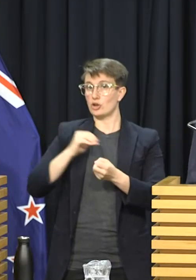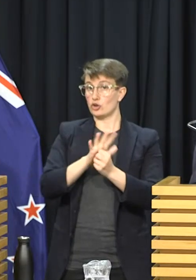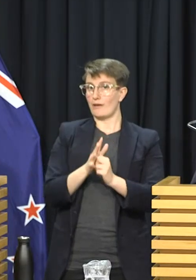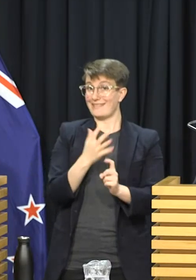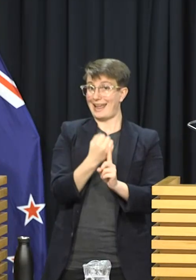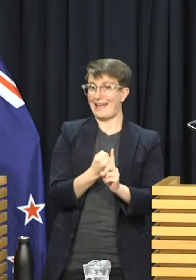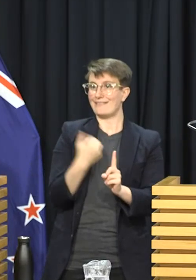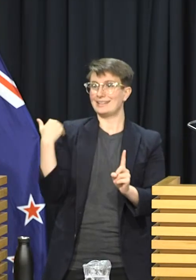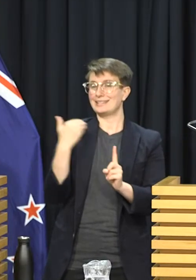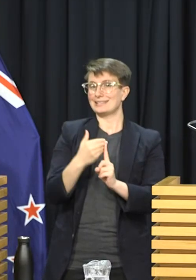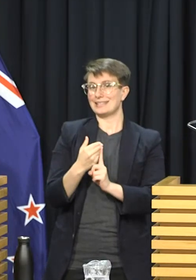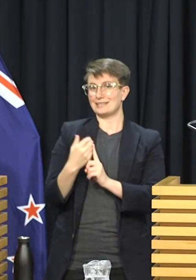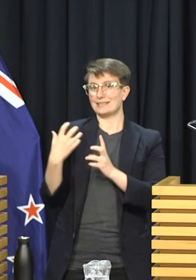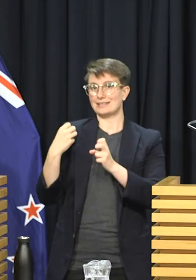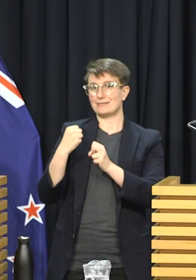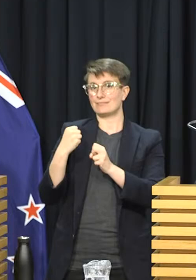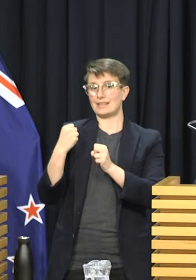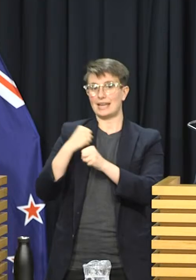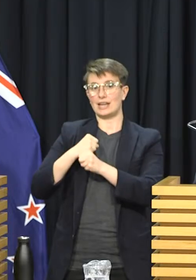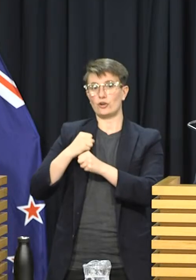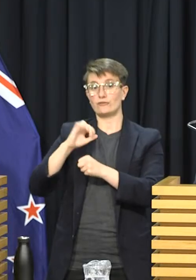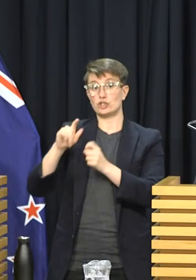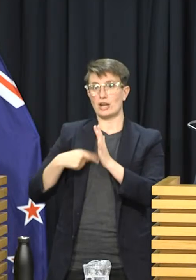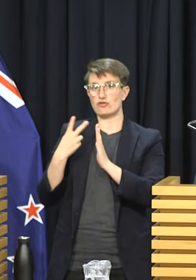a total of 300 cases.